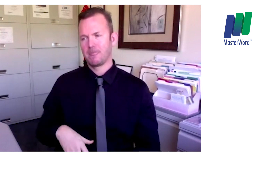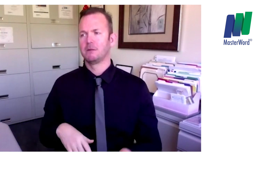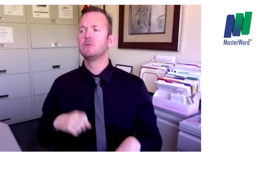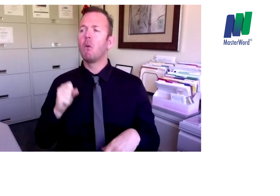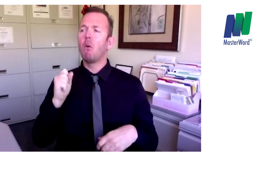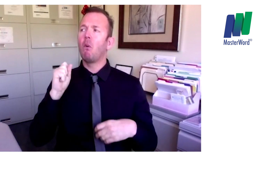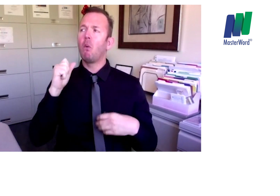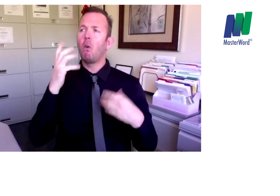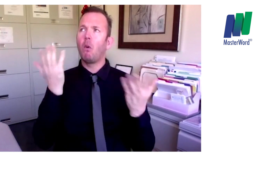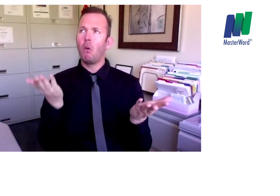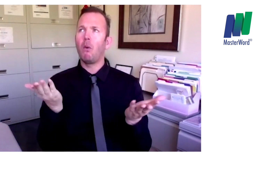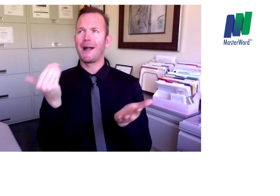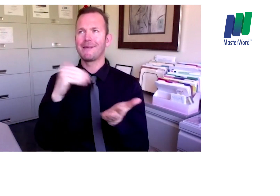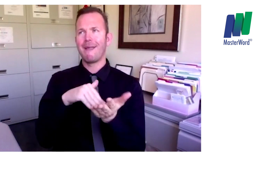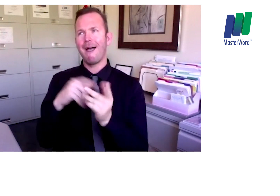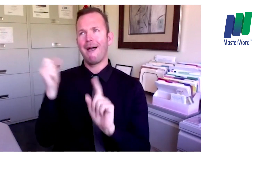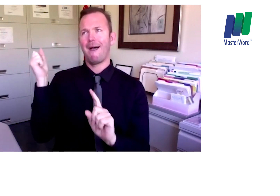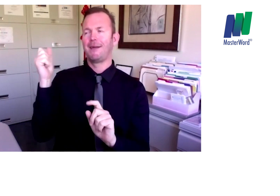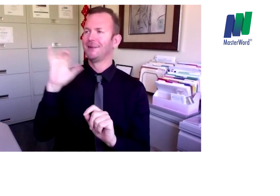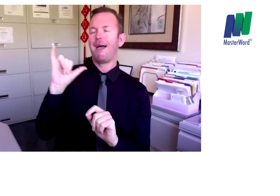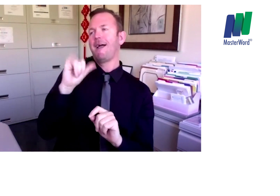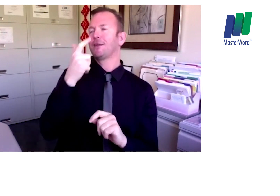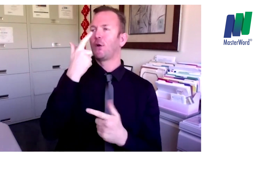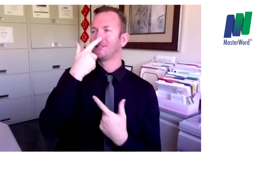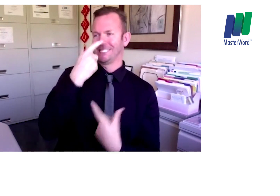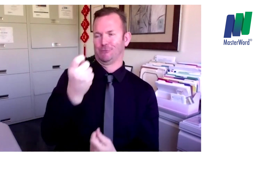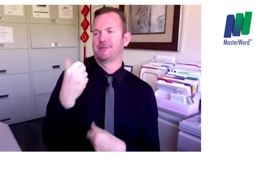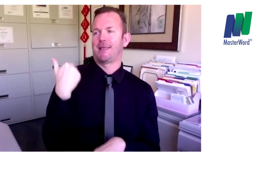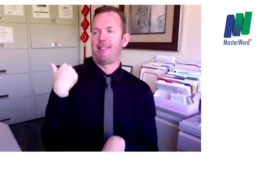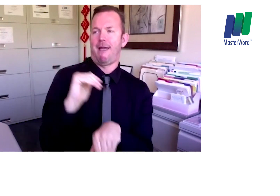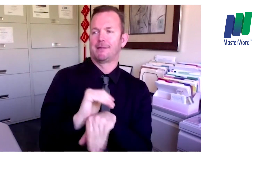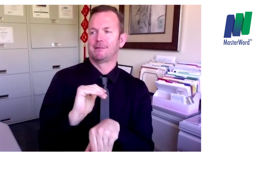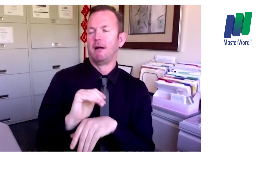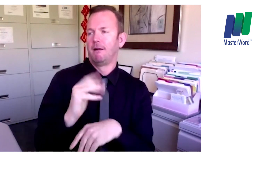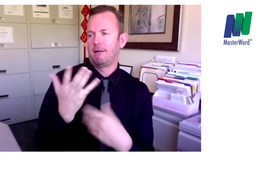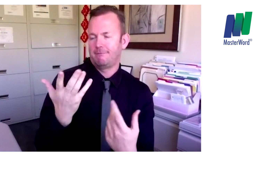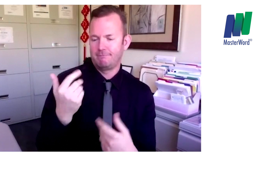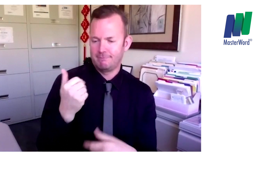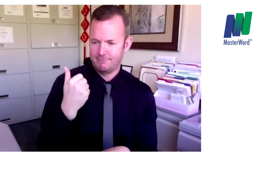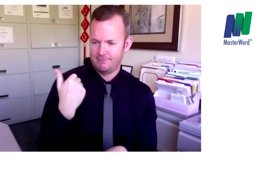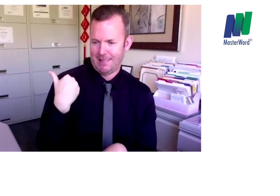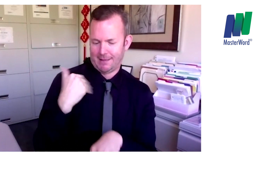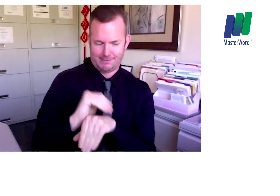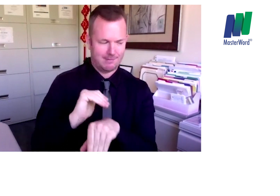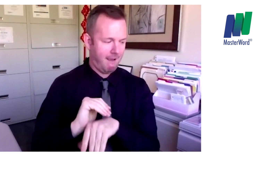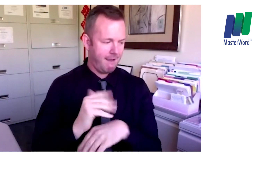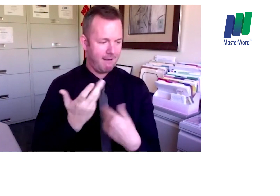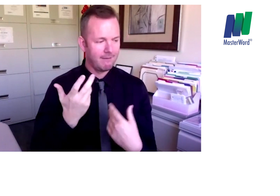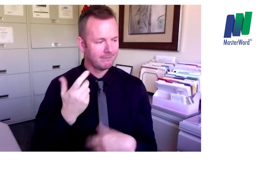increased stress that the deaf community is experiencing, increased